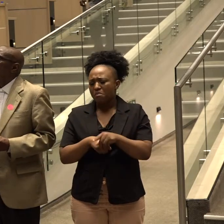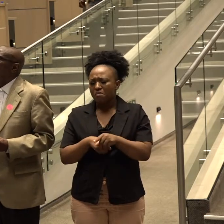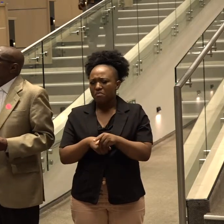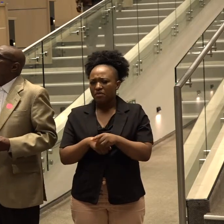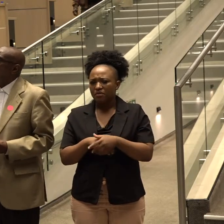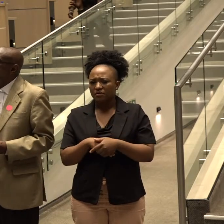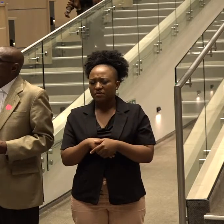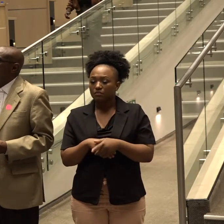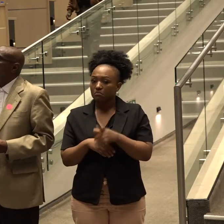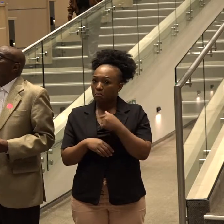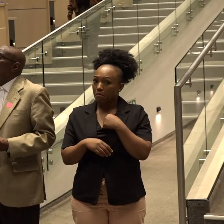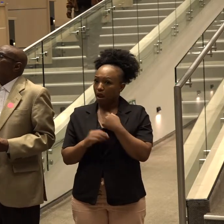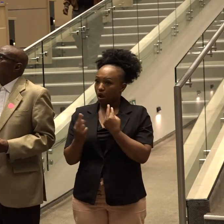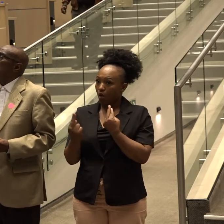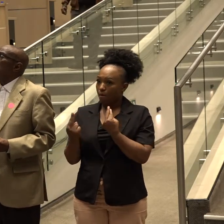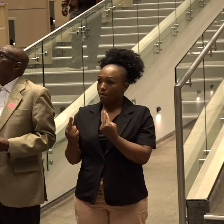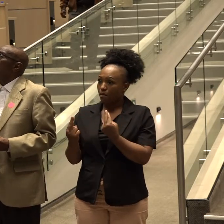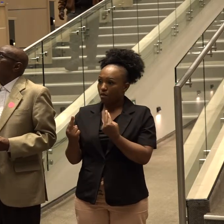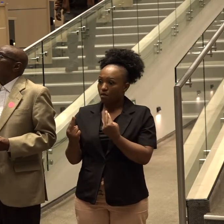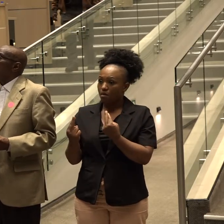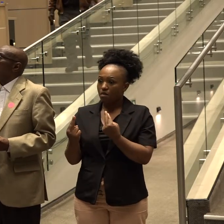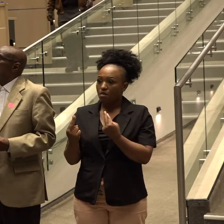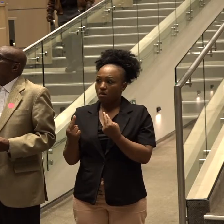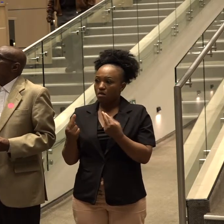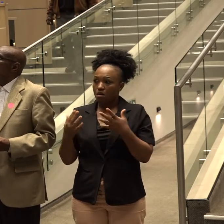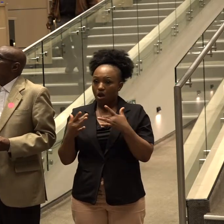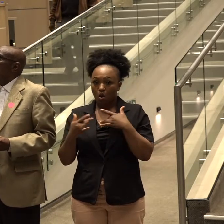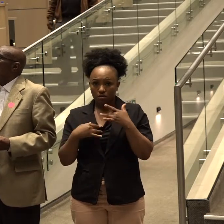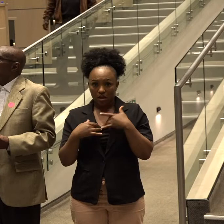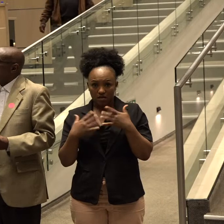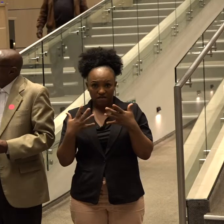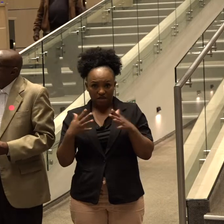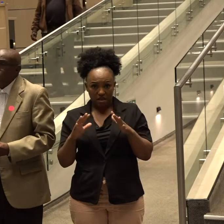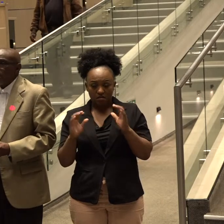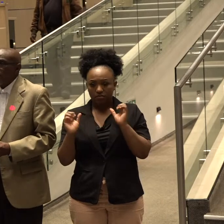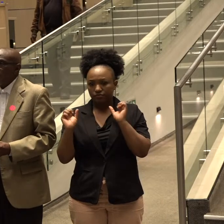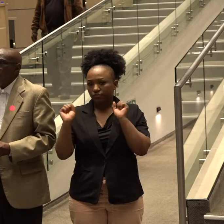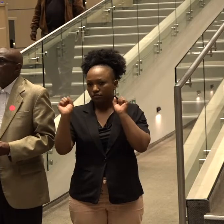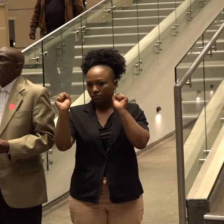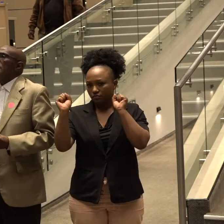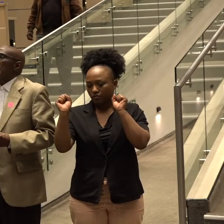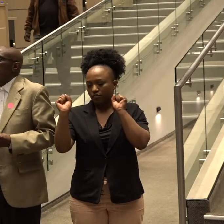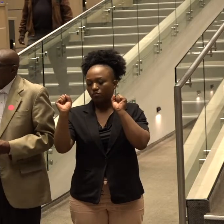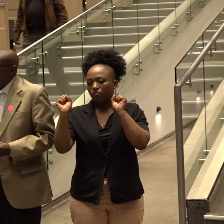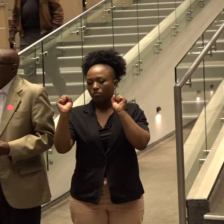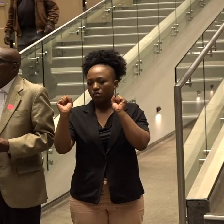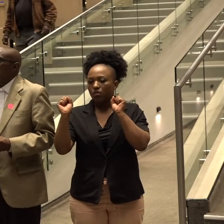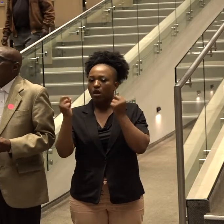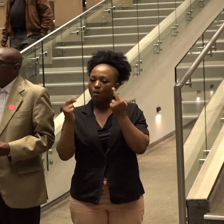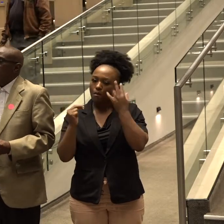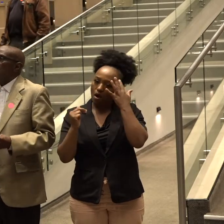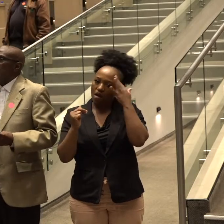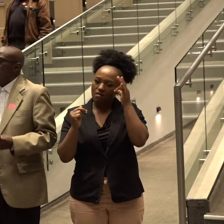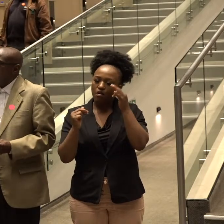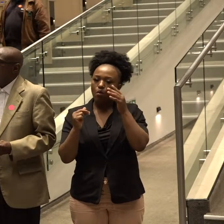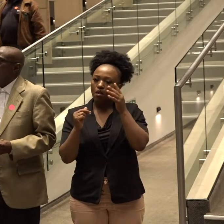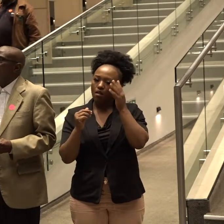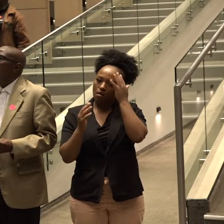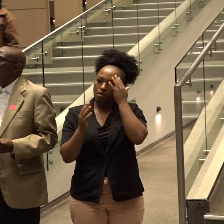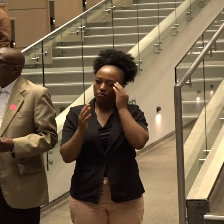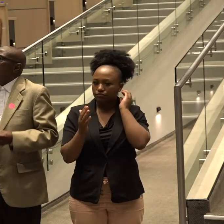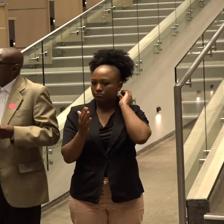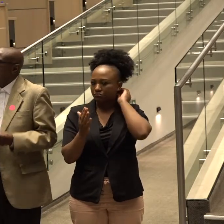and I hope that what we our consent are brought to the government the government will take it to